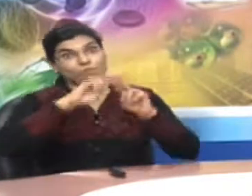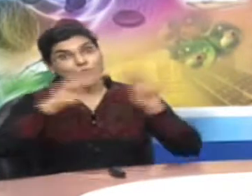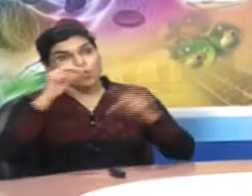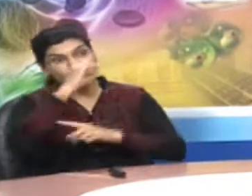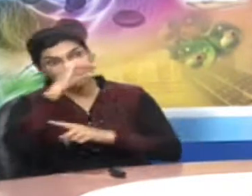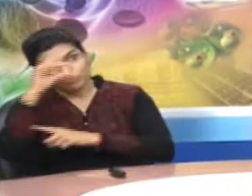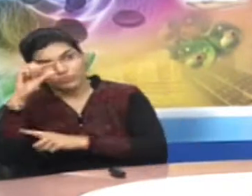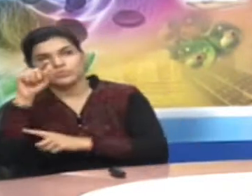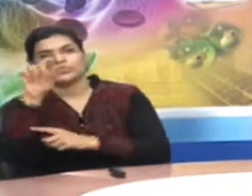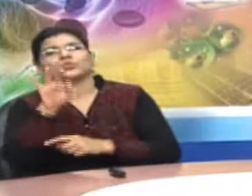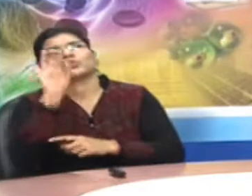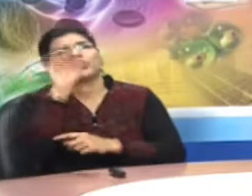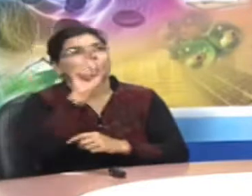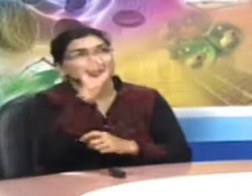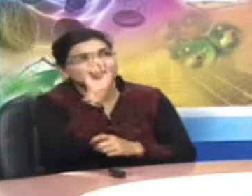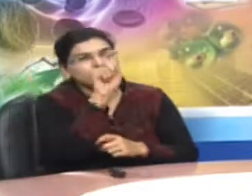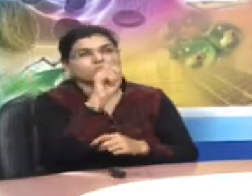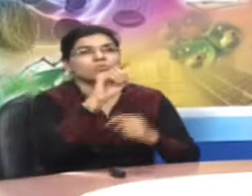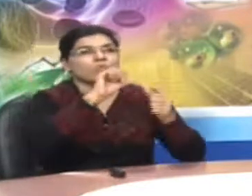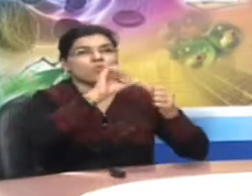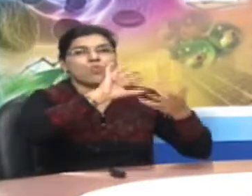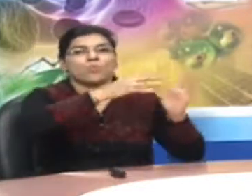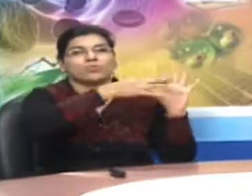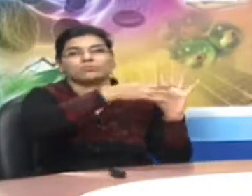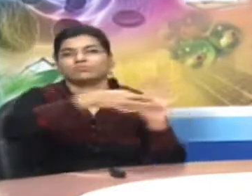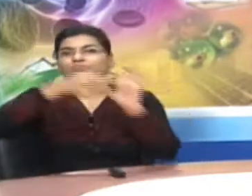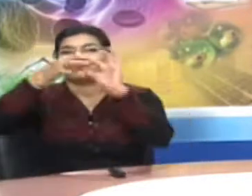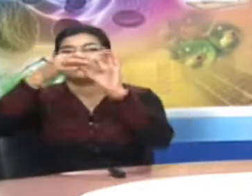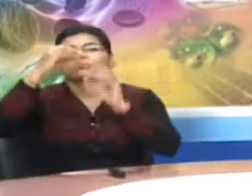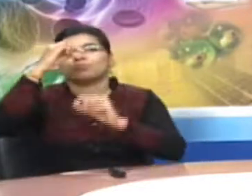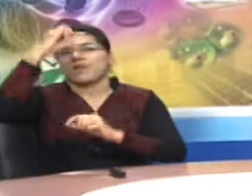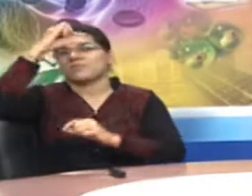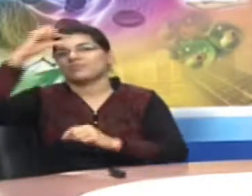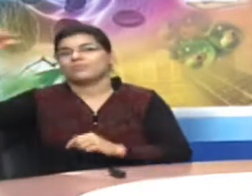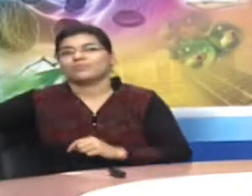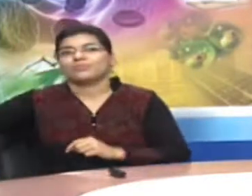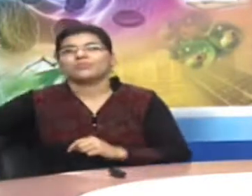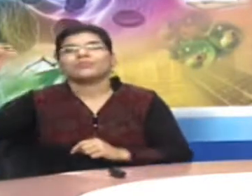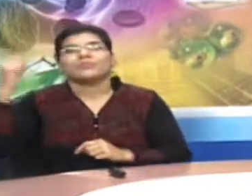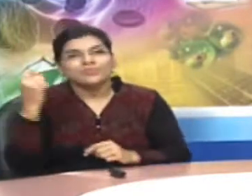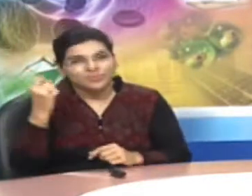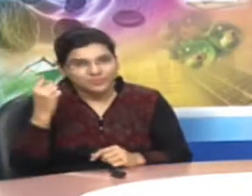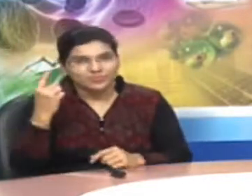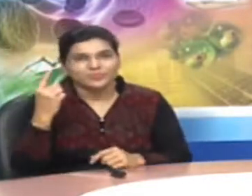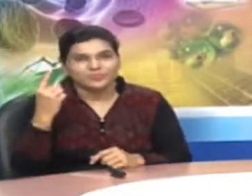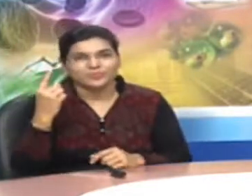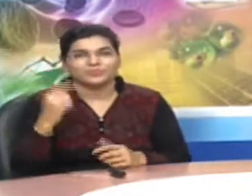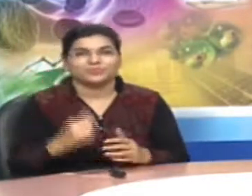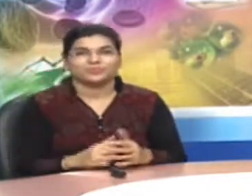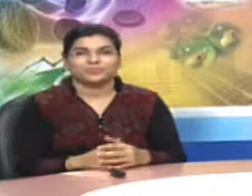of, and after selecting, you can select the case you want to go for, and you can change the case.